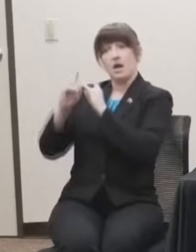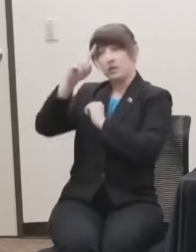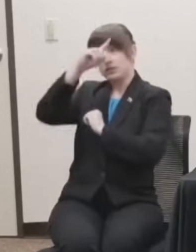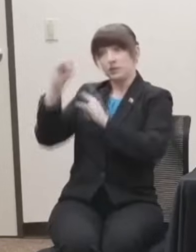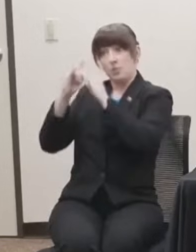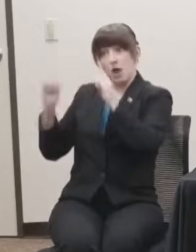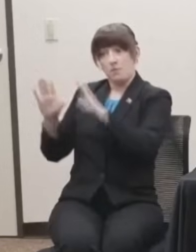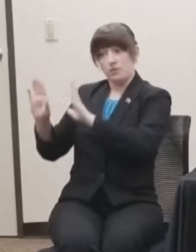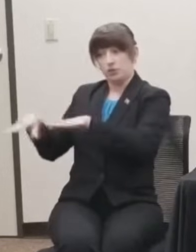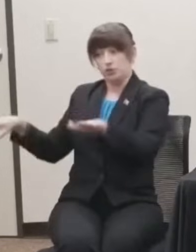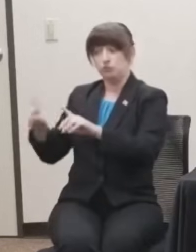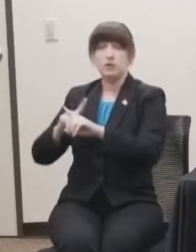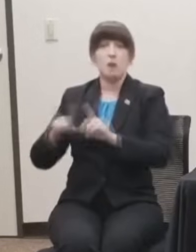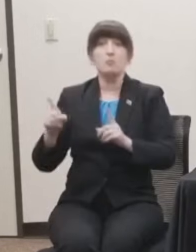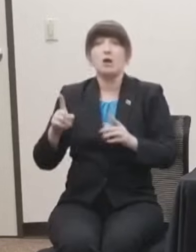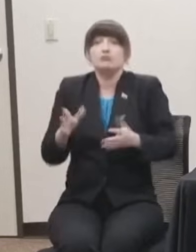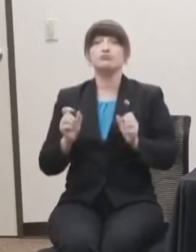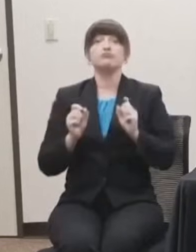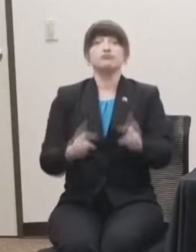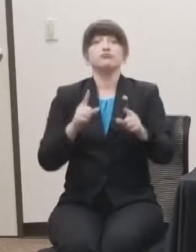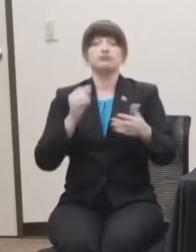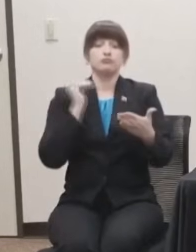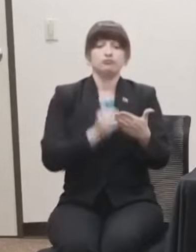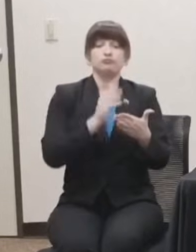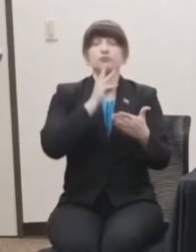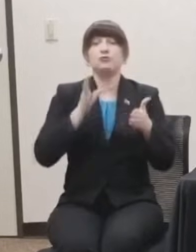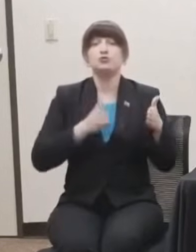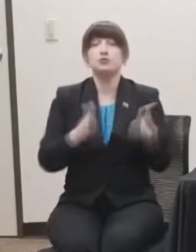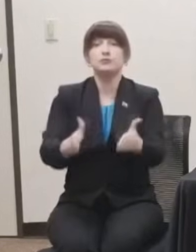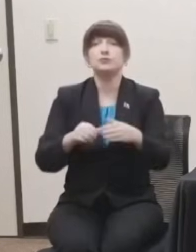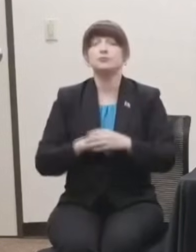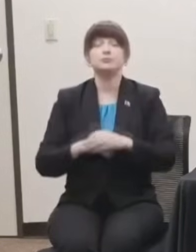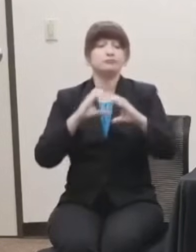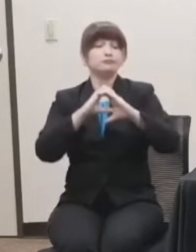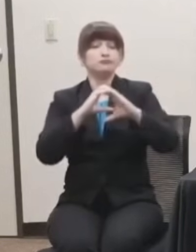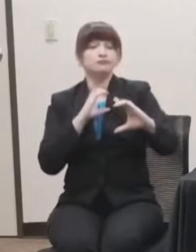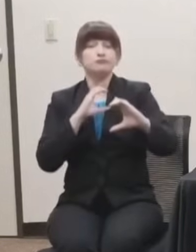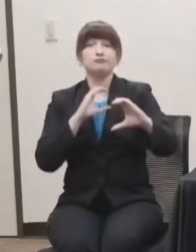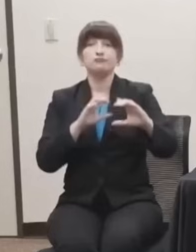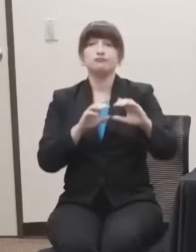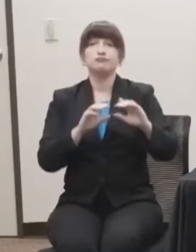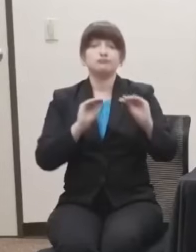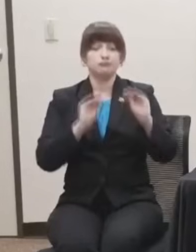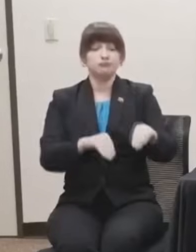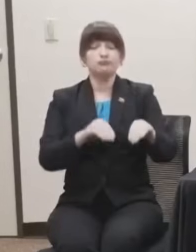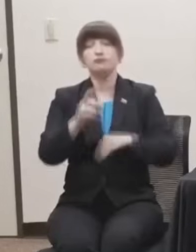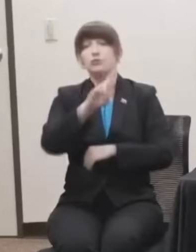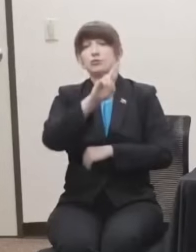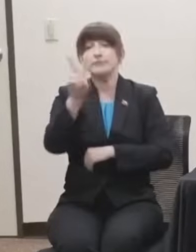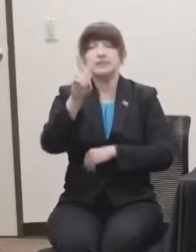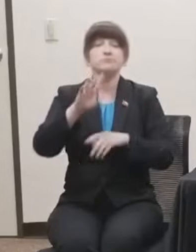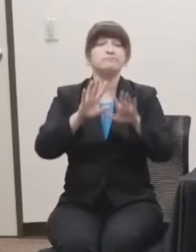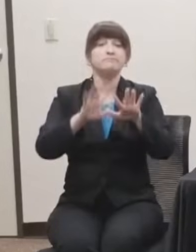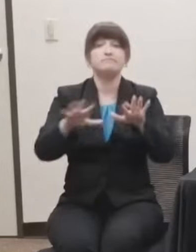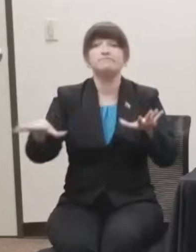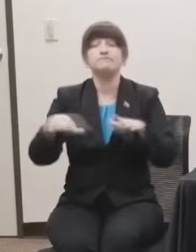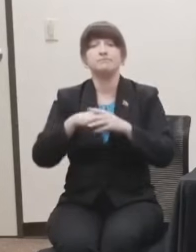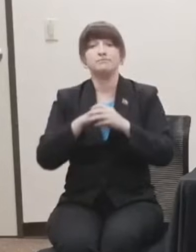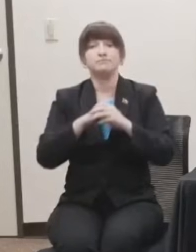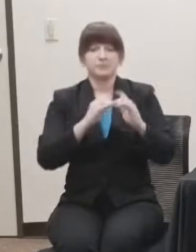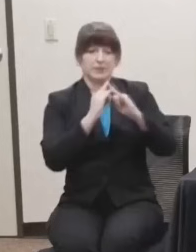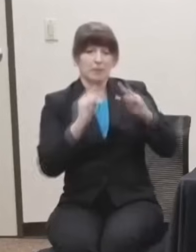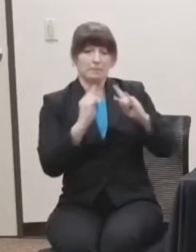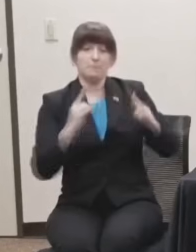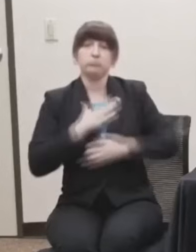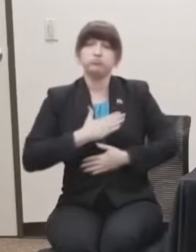out near the river, people in RVs and things like that. There are people who are missing who are not